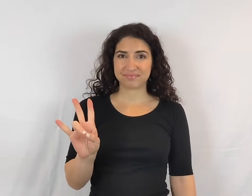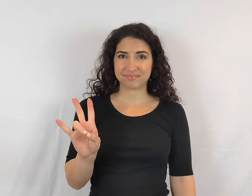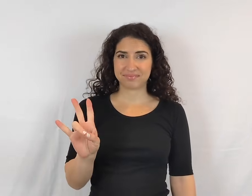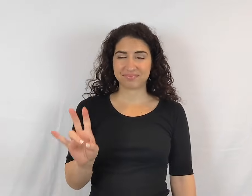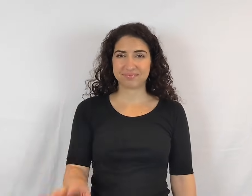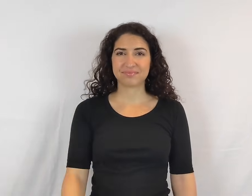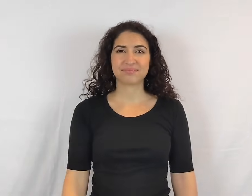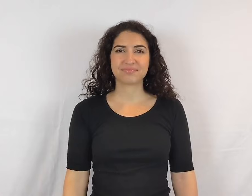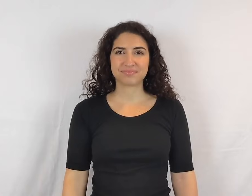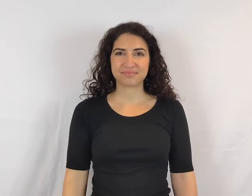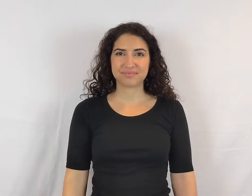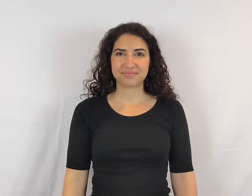1967.